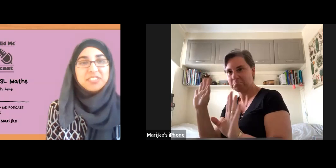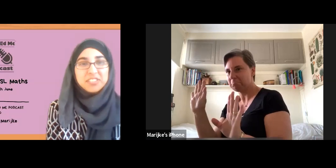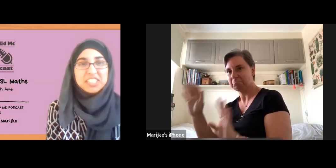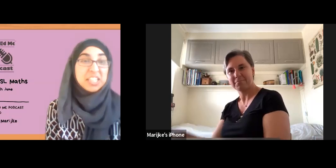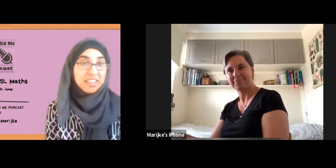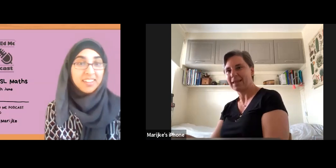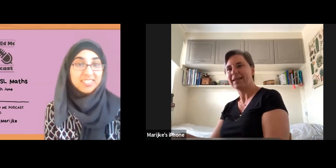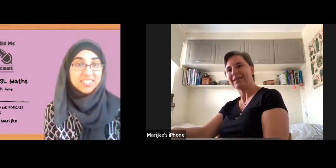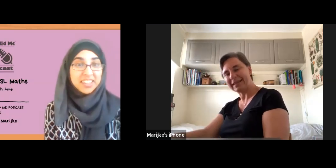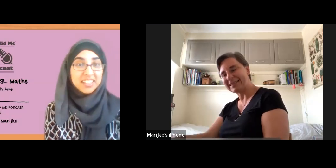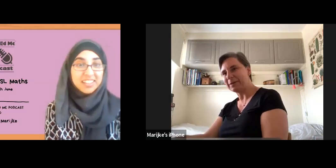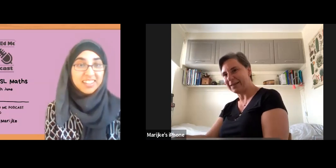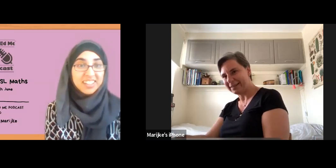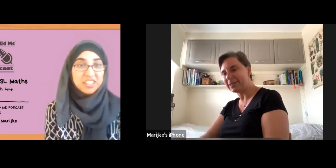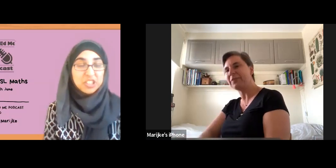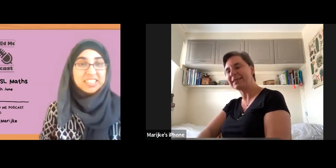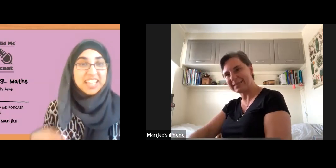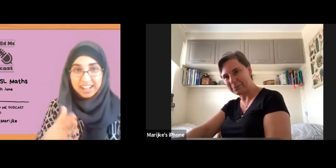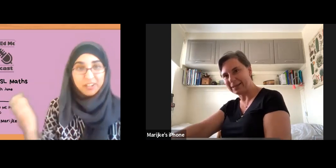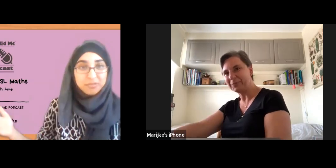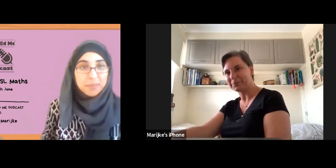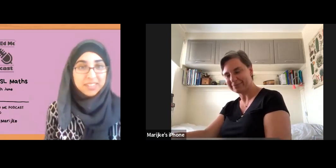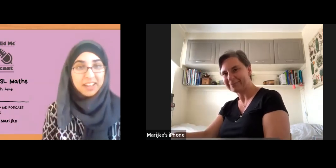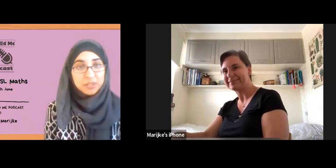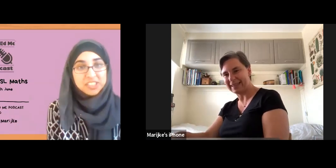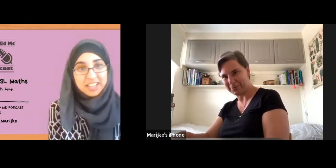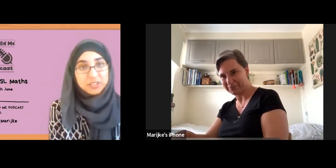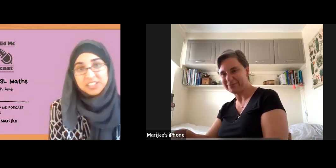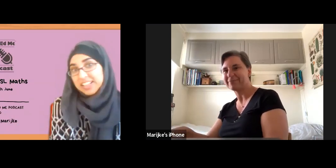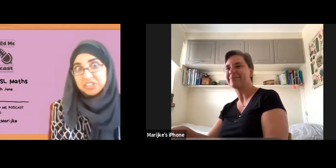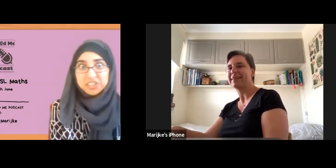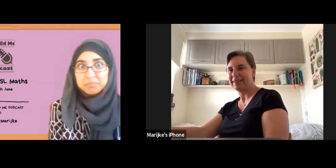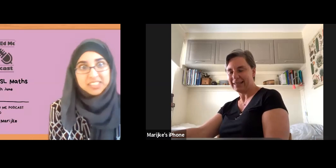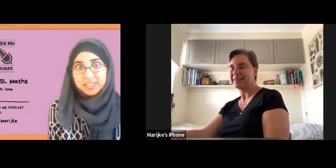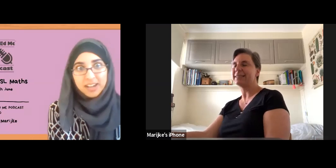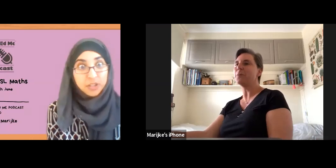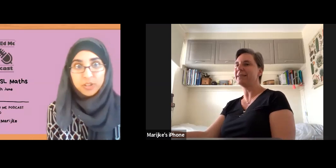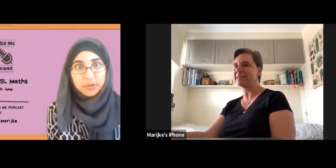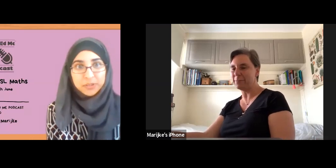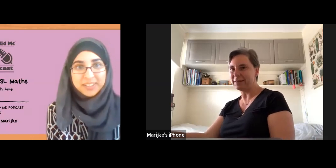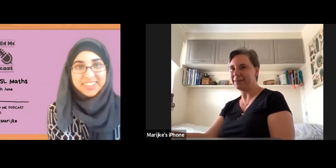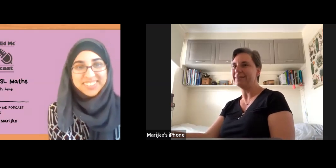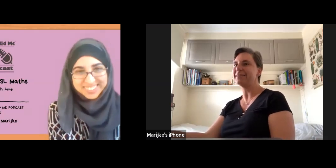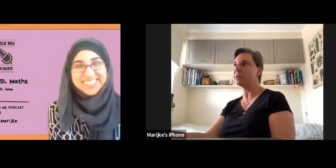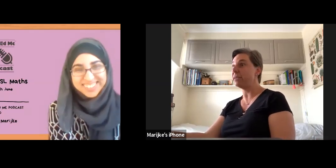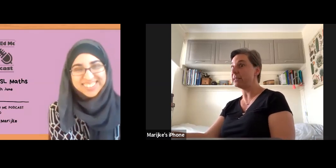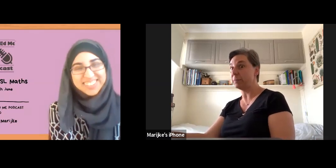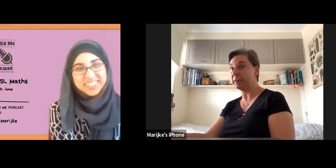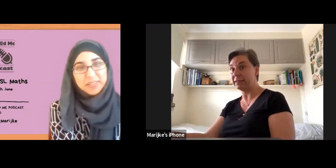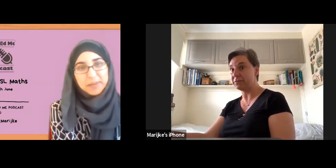It's similar. So it is similar. Some you things can tell similar. from language to language that just means I don't have. Some things are similar. Some things are completely different.